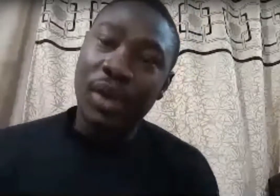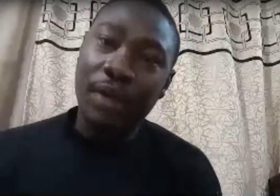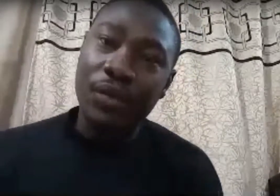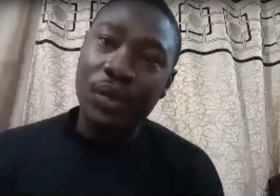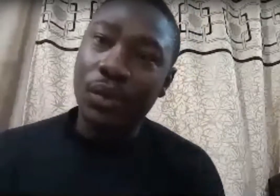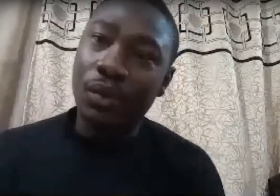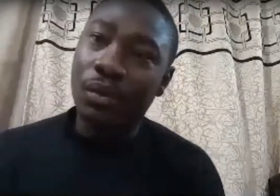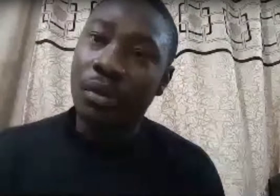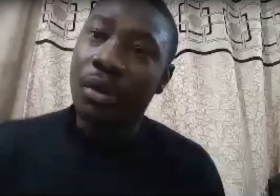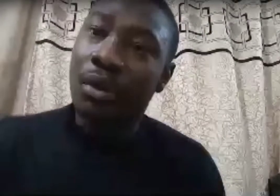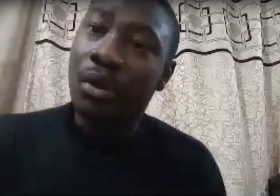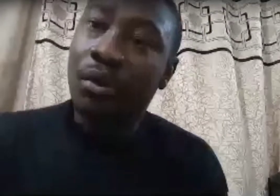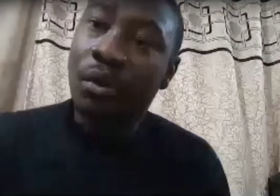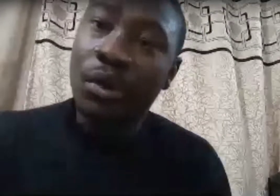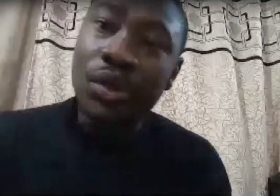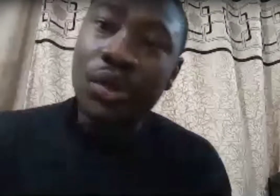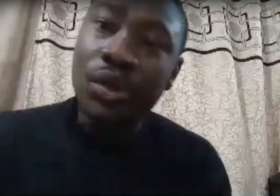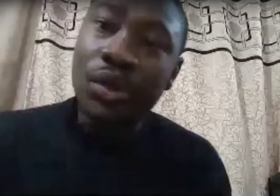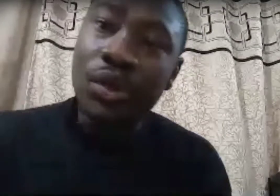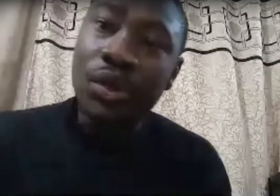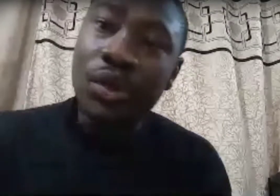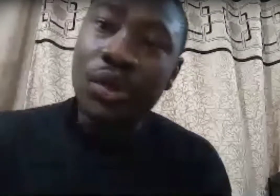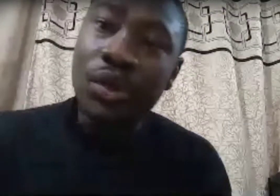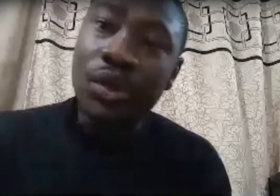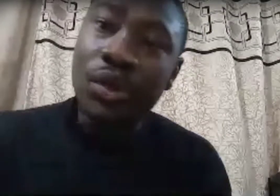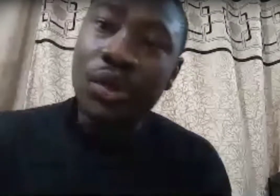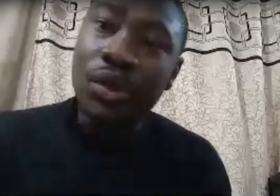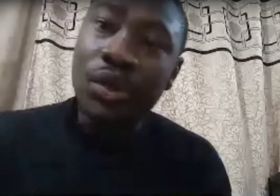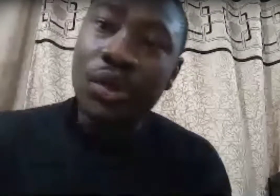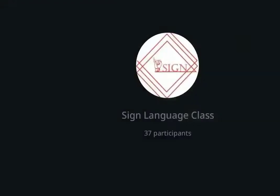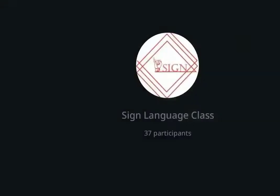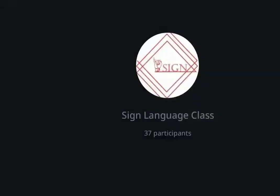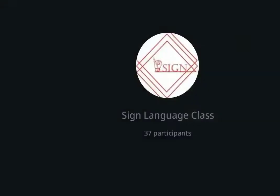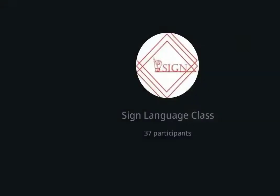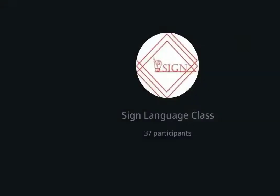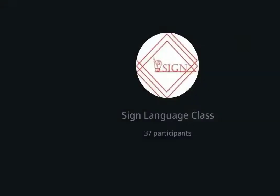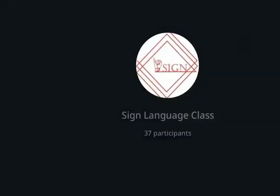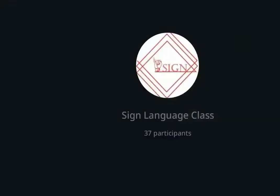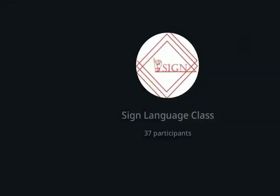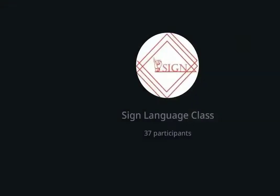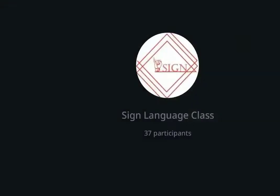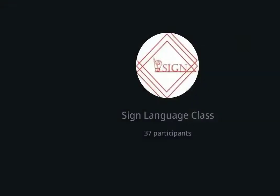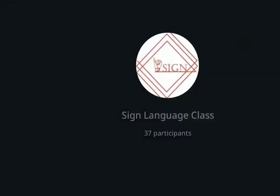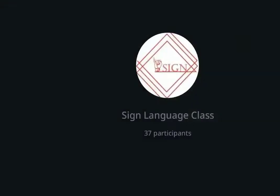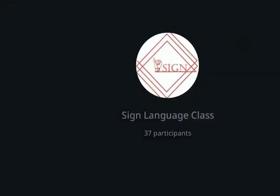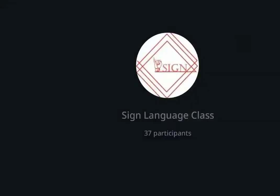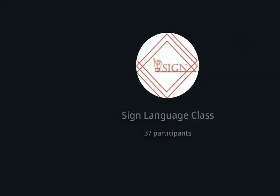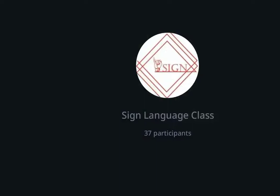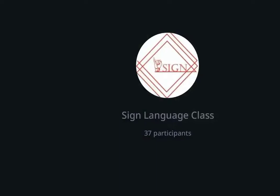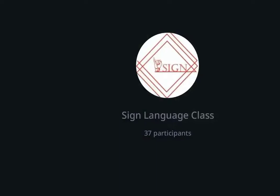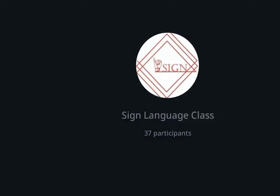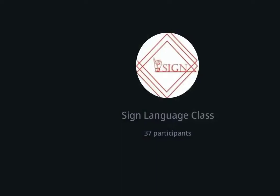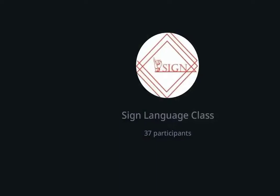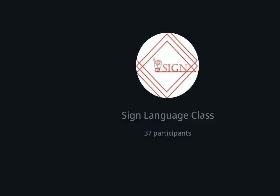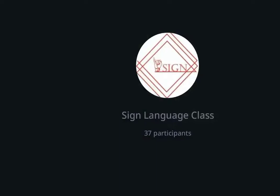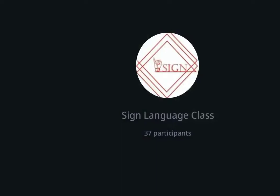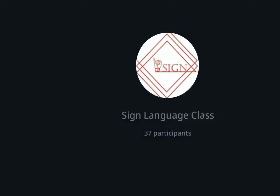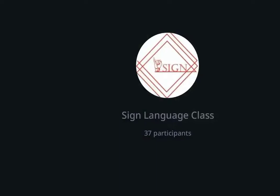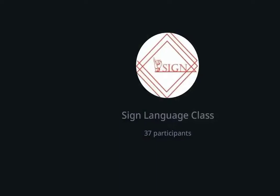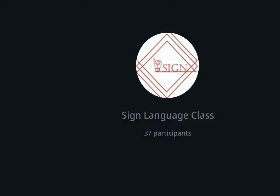others, please. But we can still call you if there's no hard and fast rule. Okay, I've seen Comfort